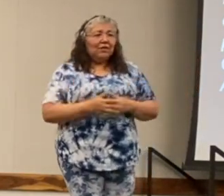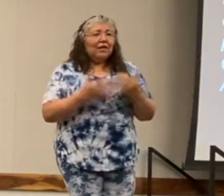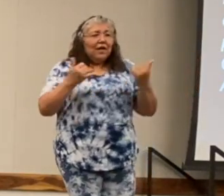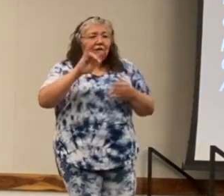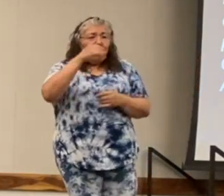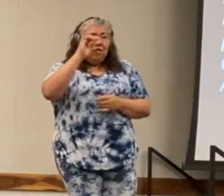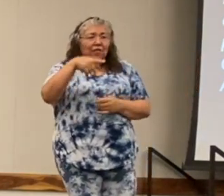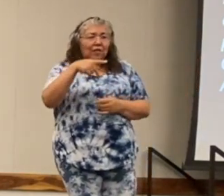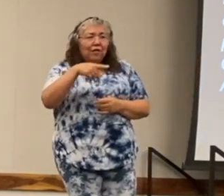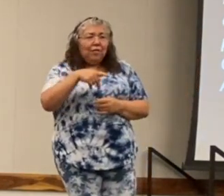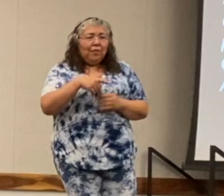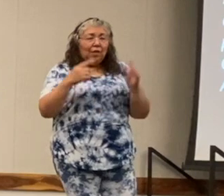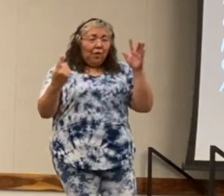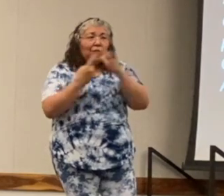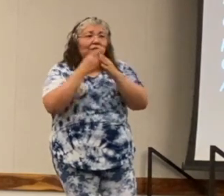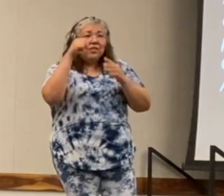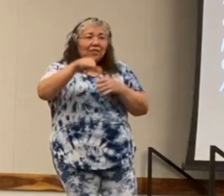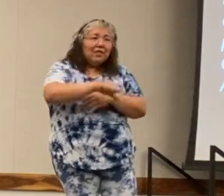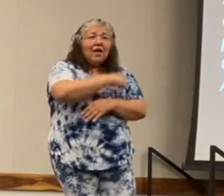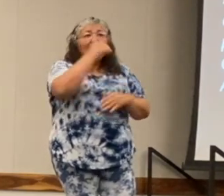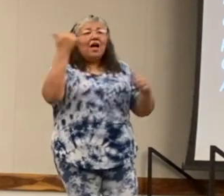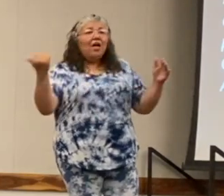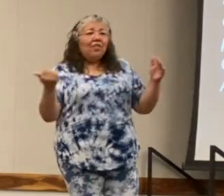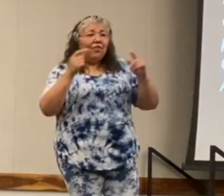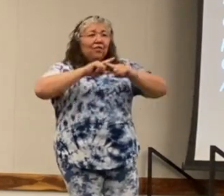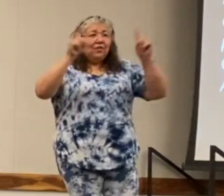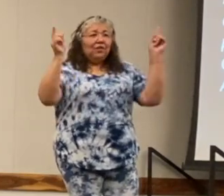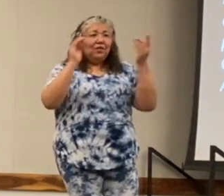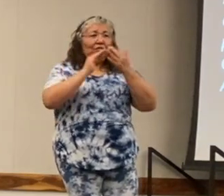Philip appears in this other town.